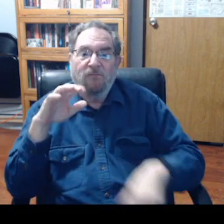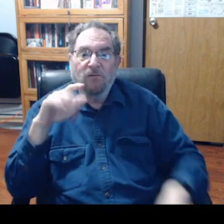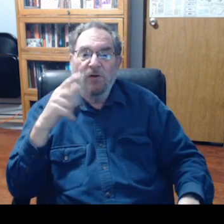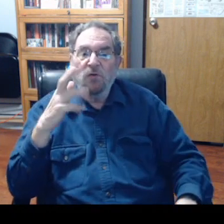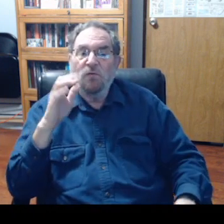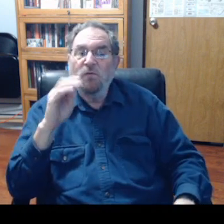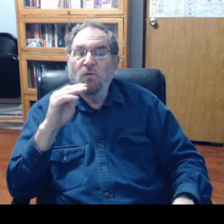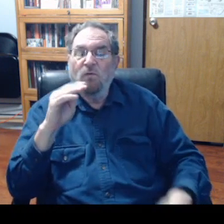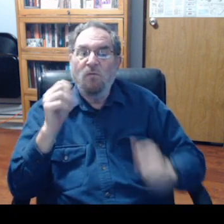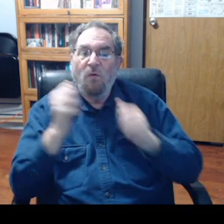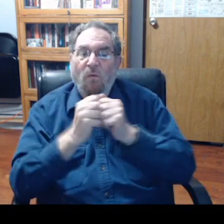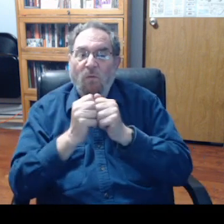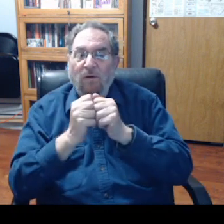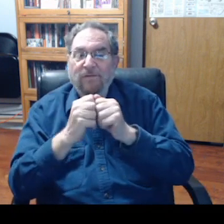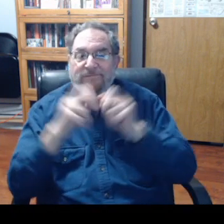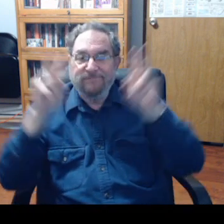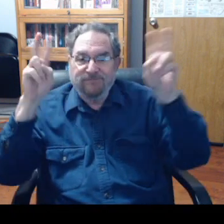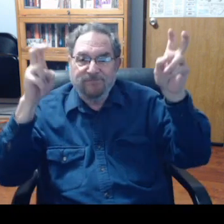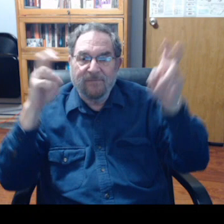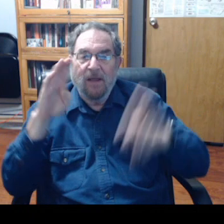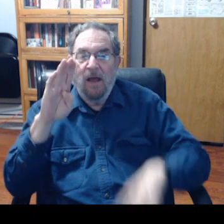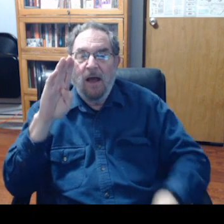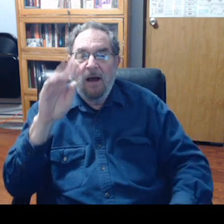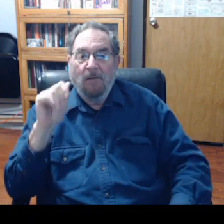out for the groom with